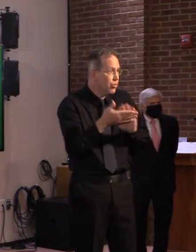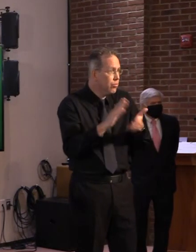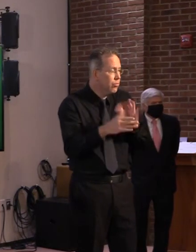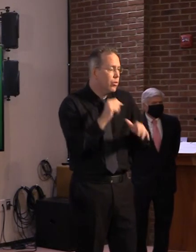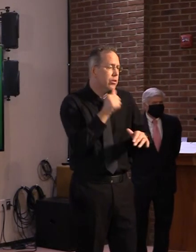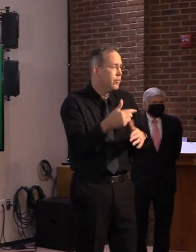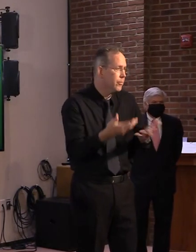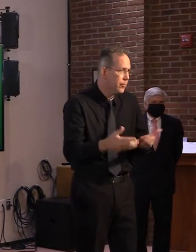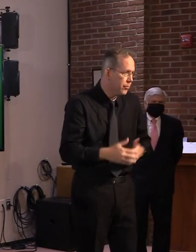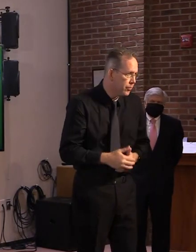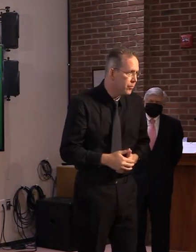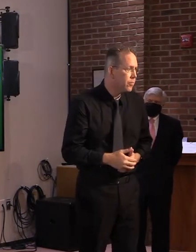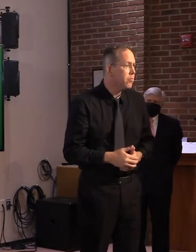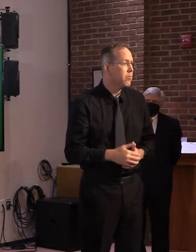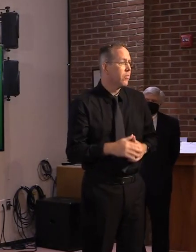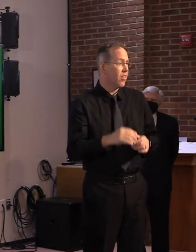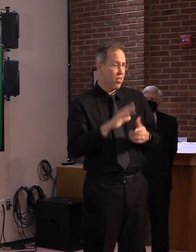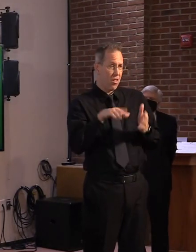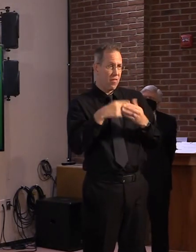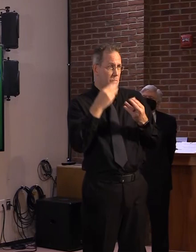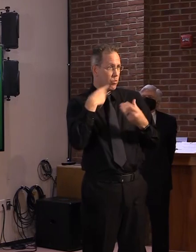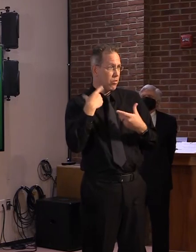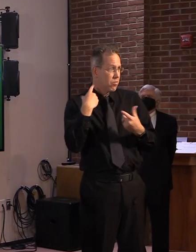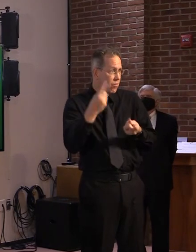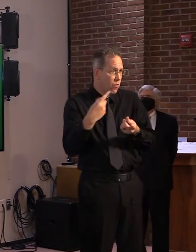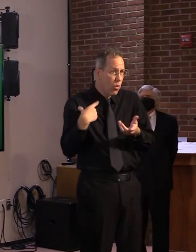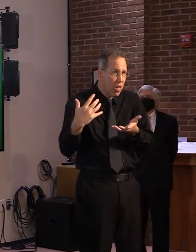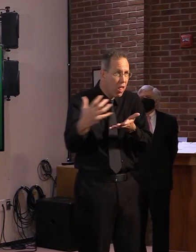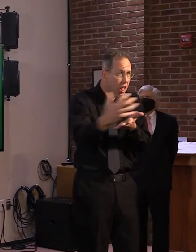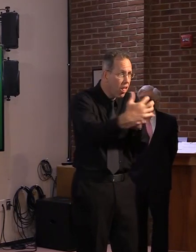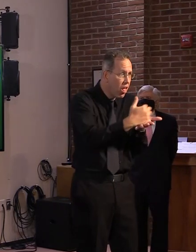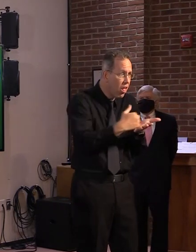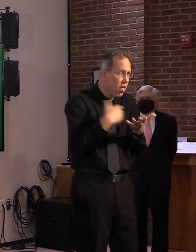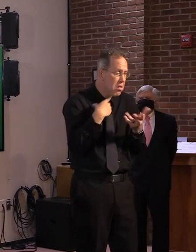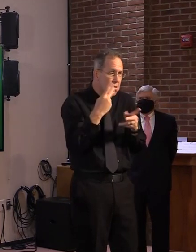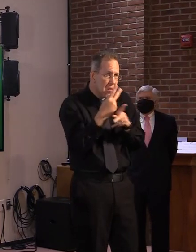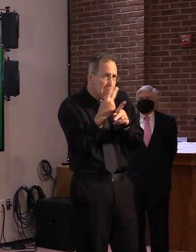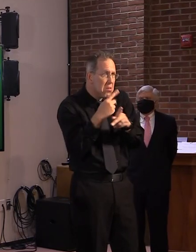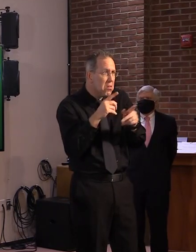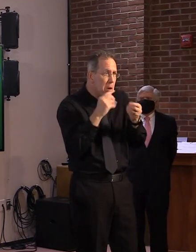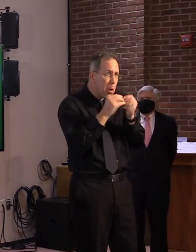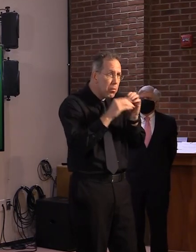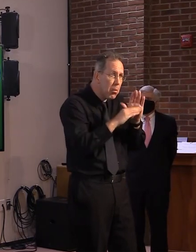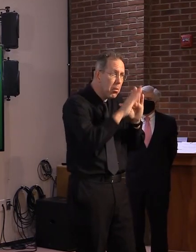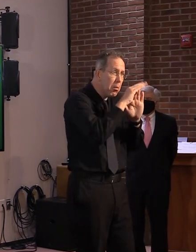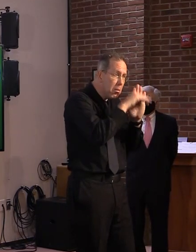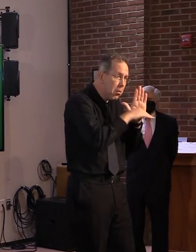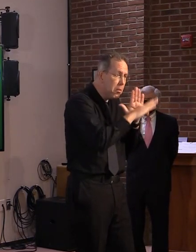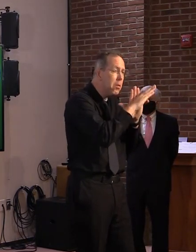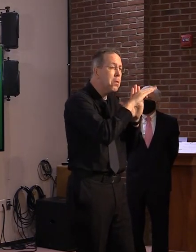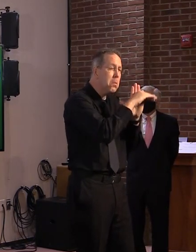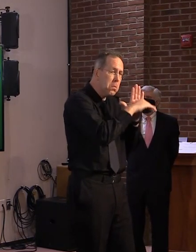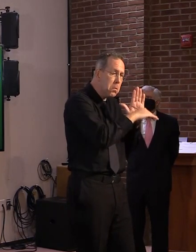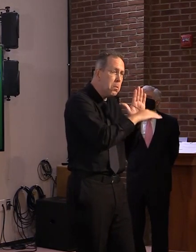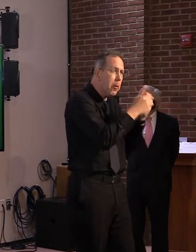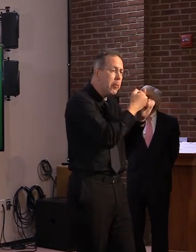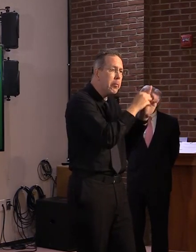talked about gives me reason for great hopefulness regarding that outbreak.